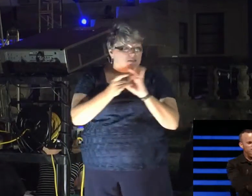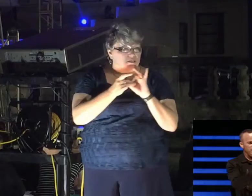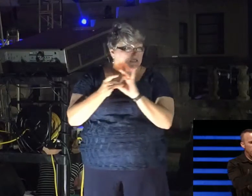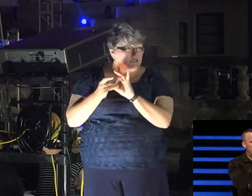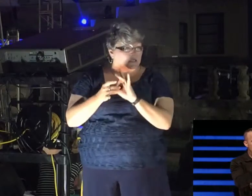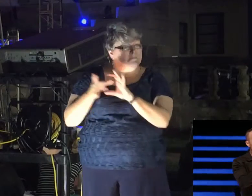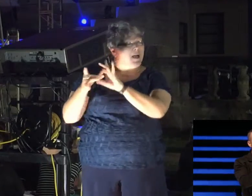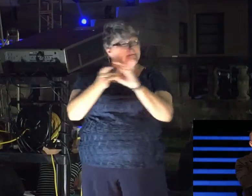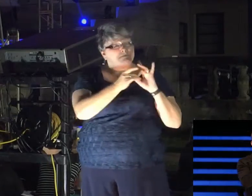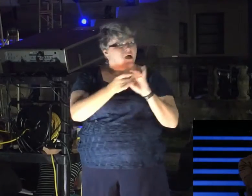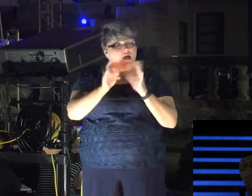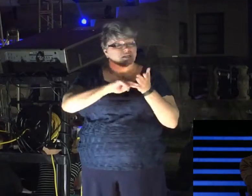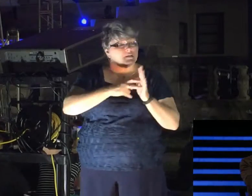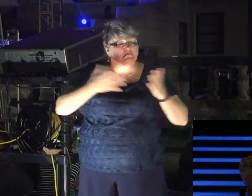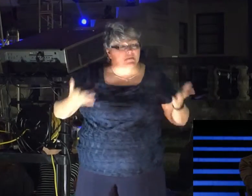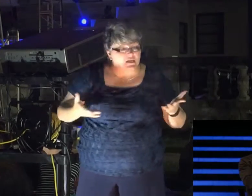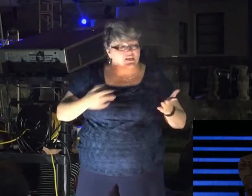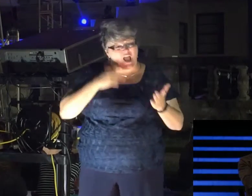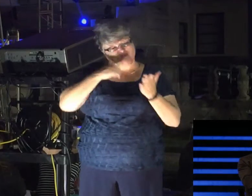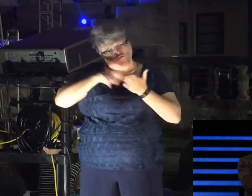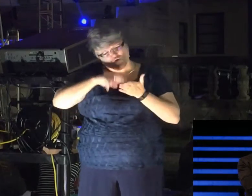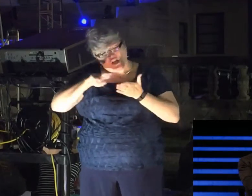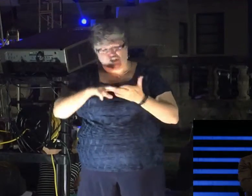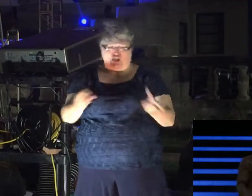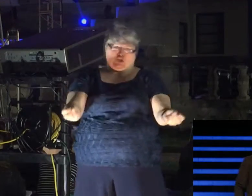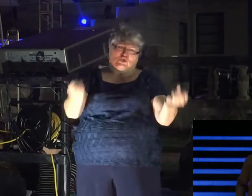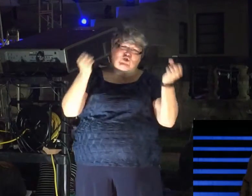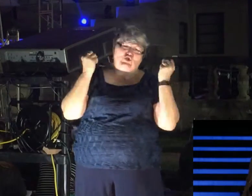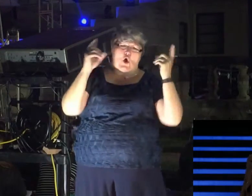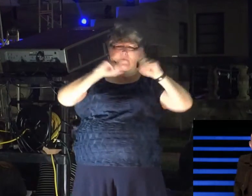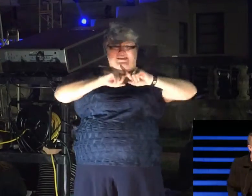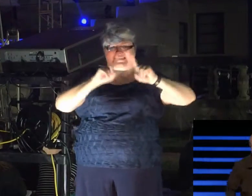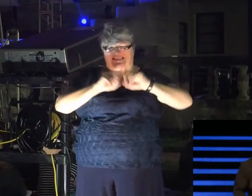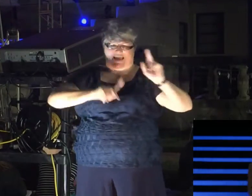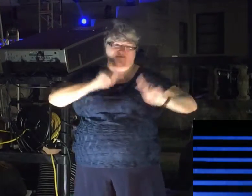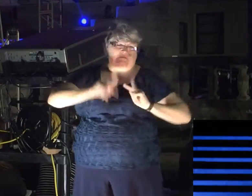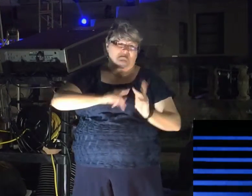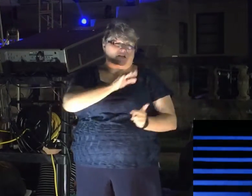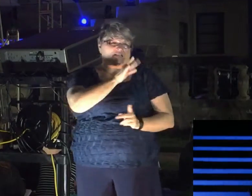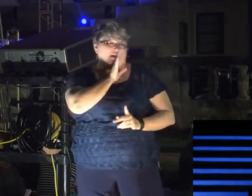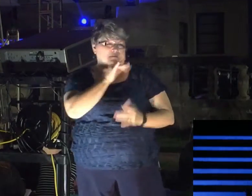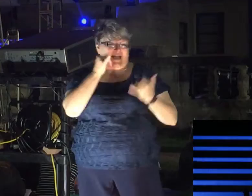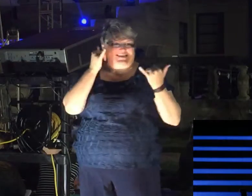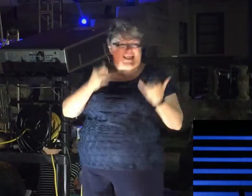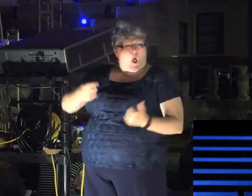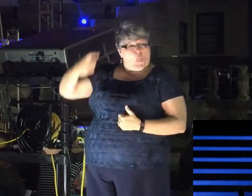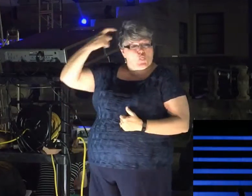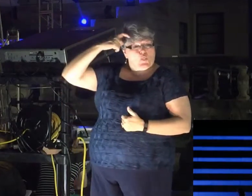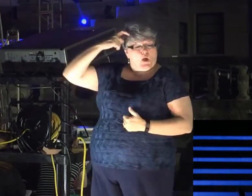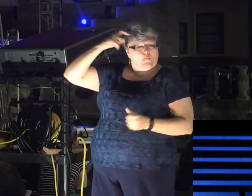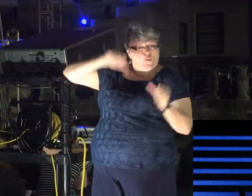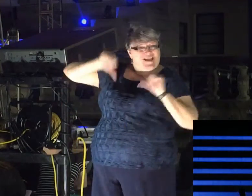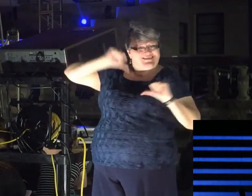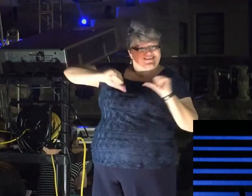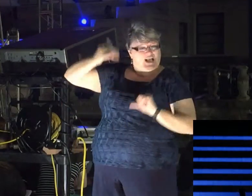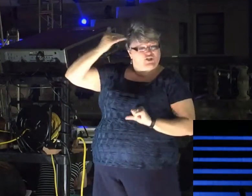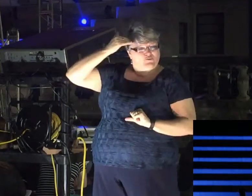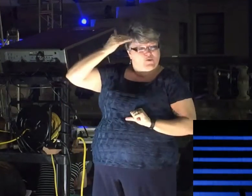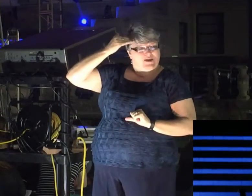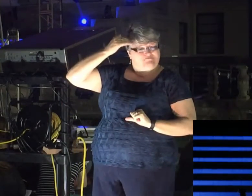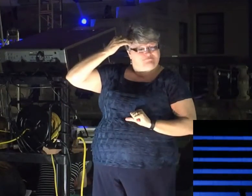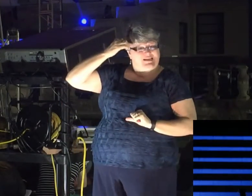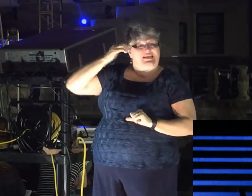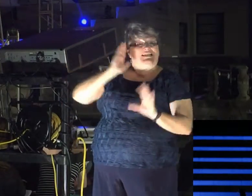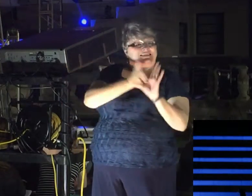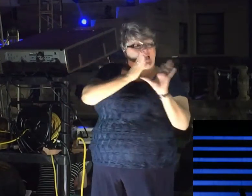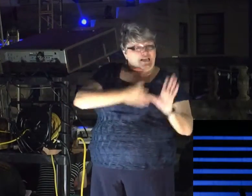a woman. And by bonding, here's what I mean. I researched so many different people that have talked about now the brain science we